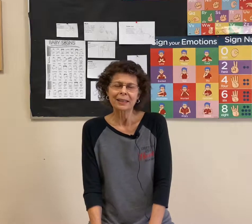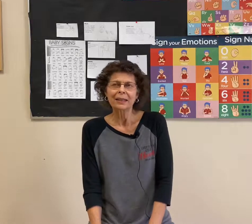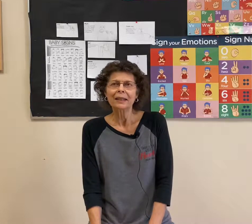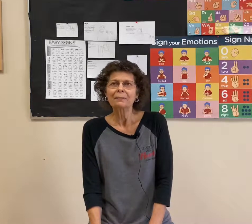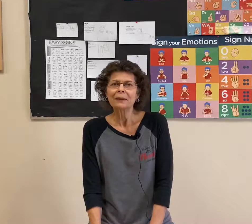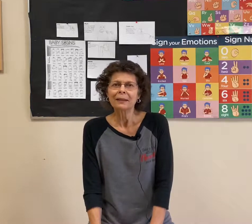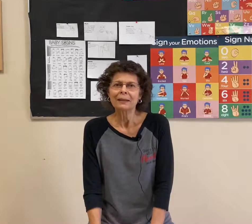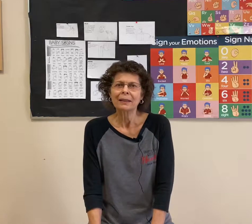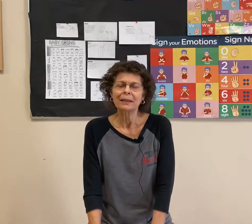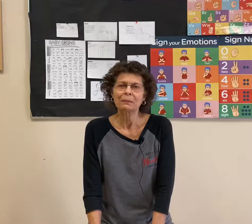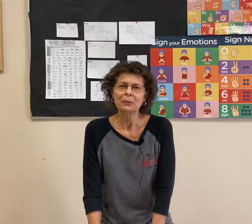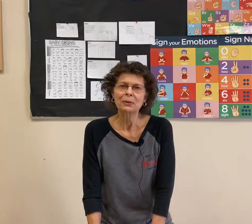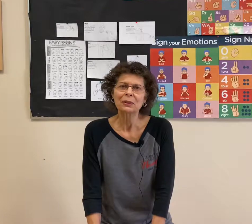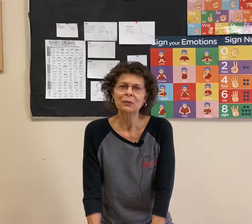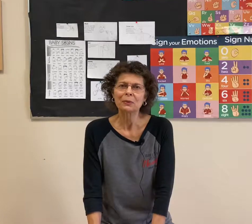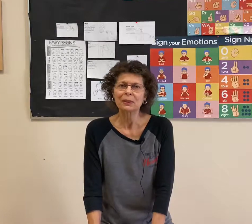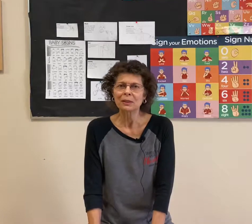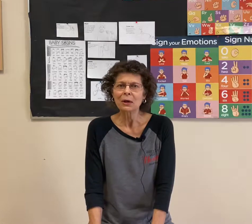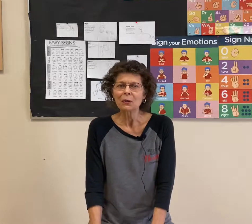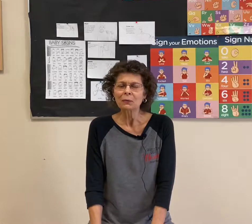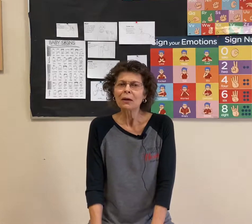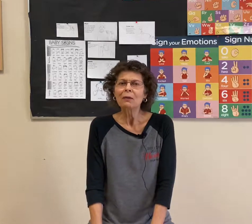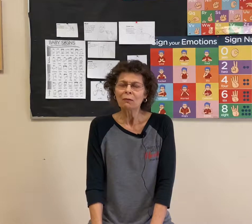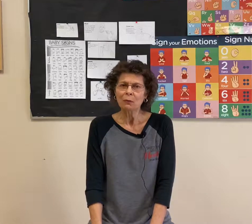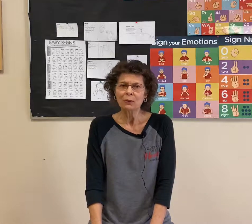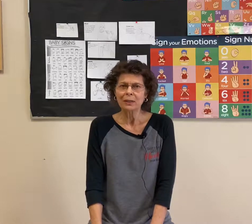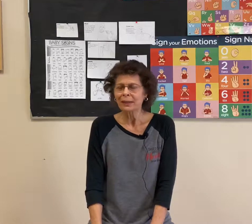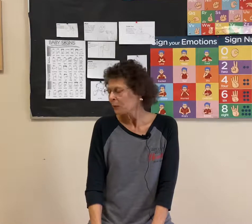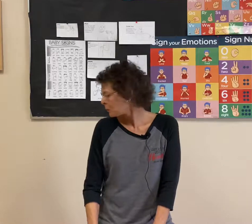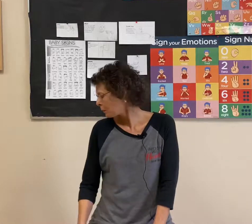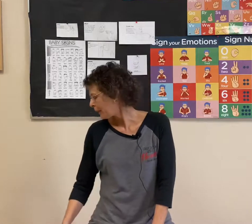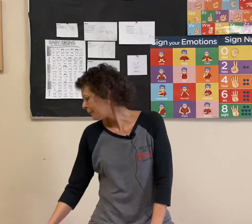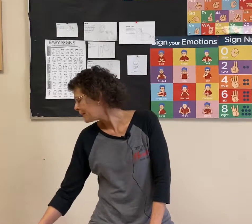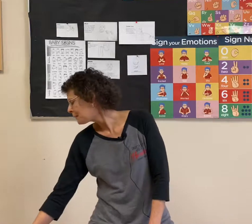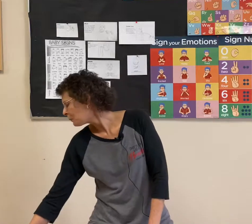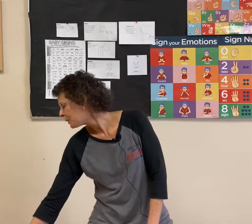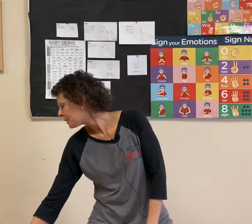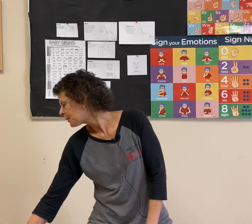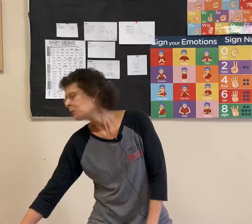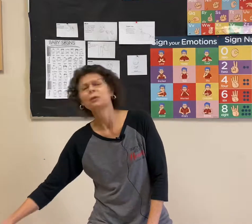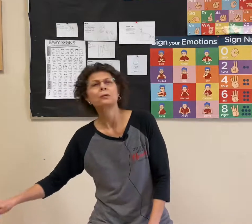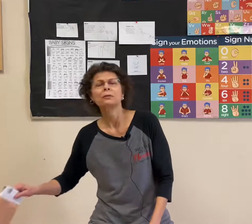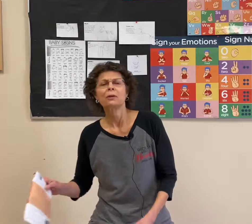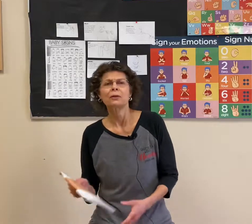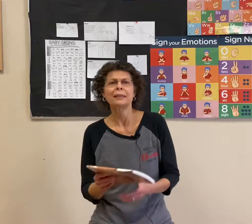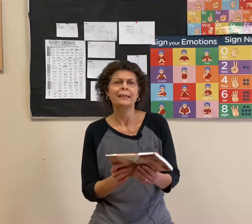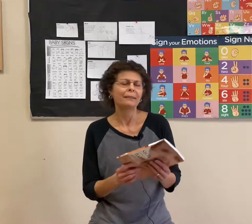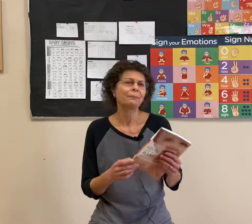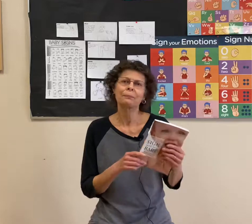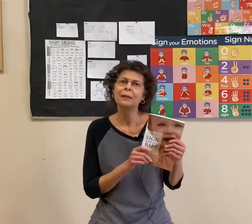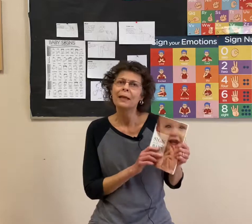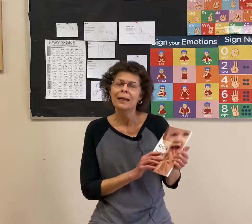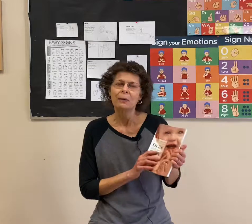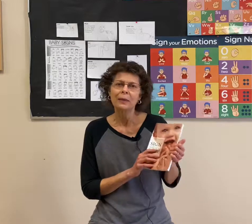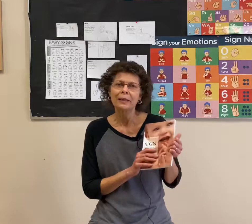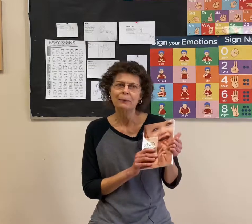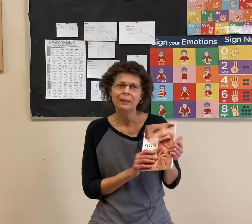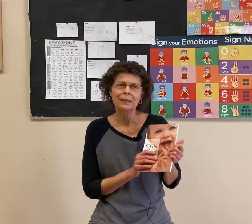time, the person who was known for sign language with babies was Dr. Joseph Garcia. And we ended up getting this